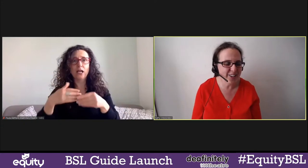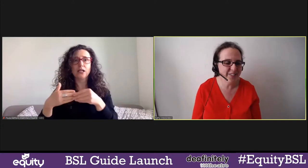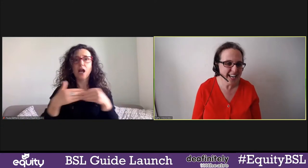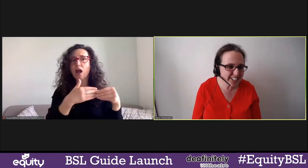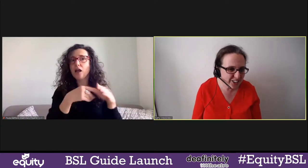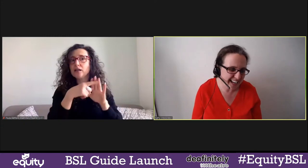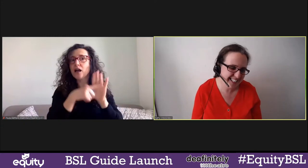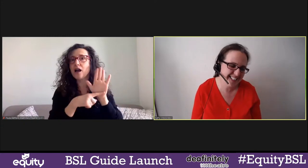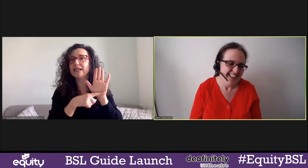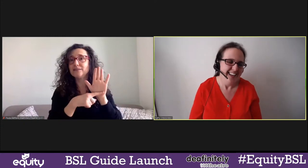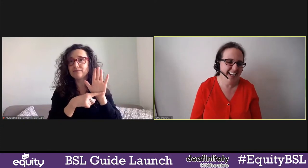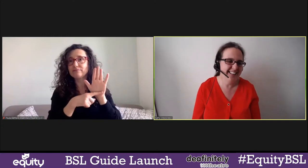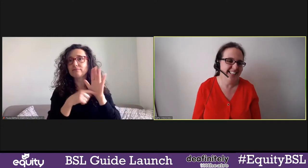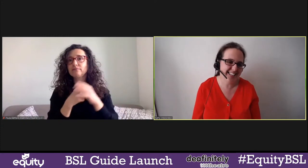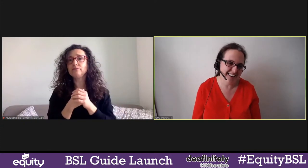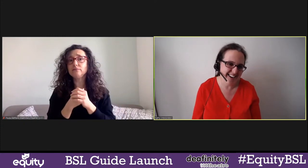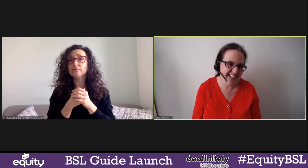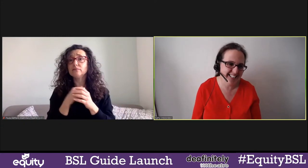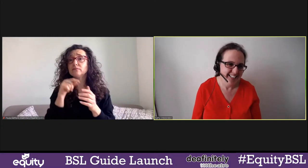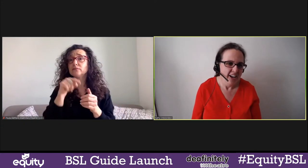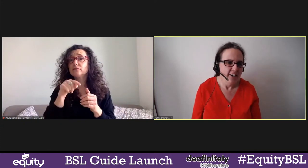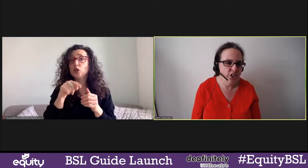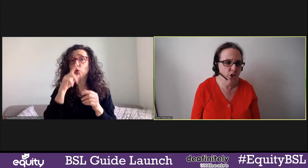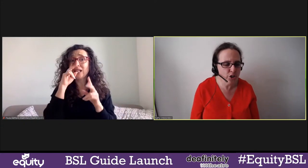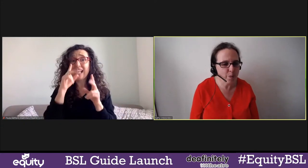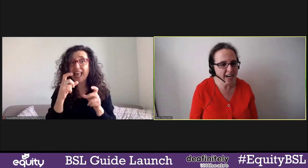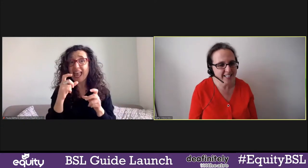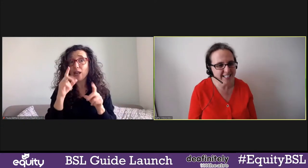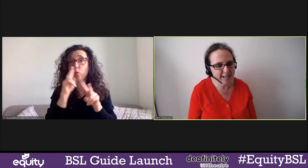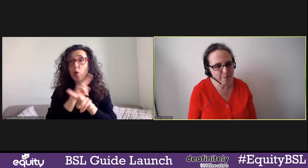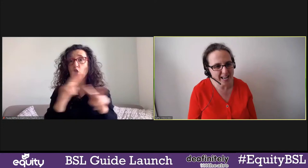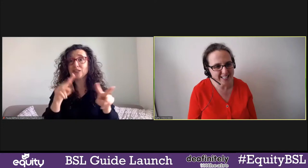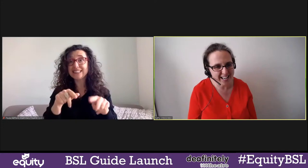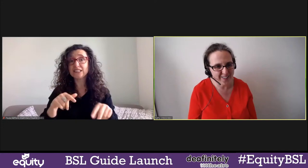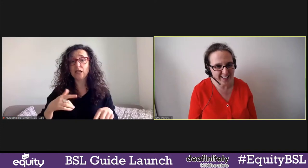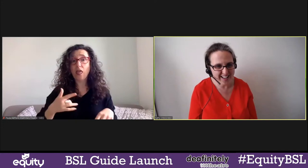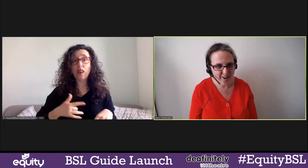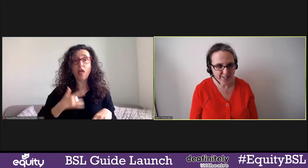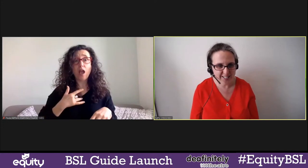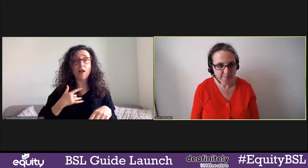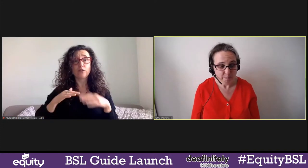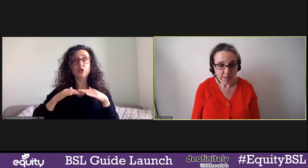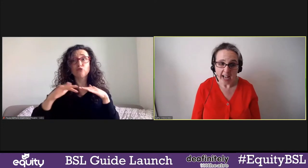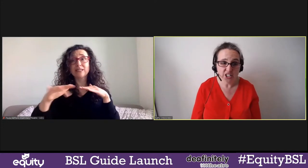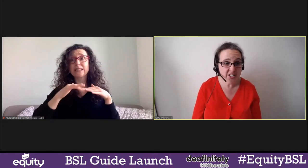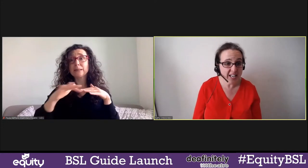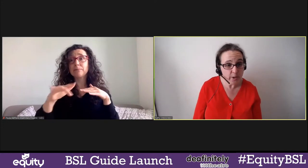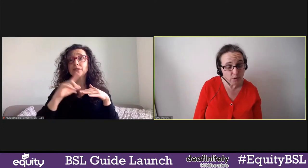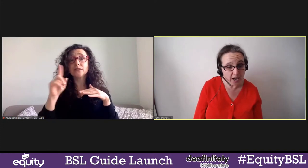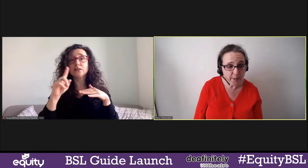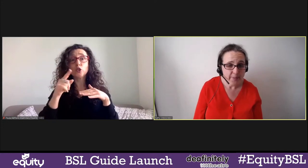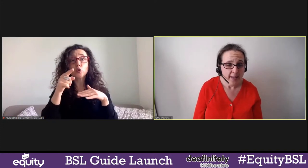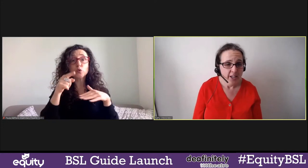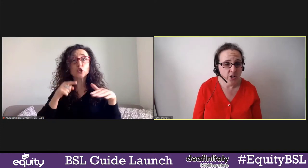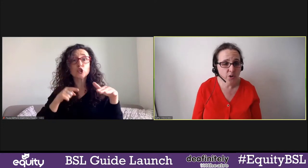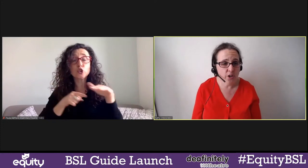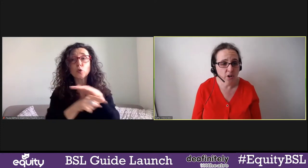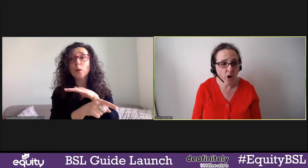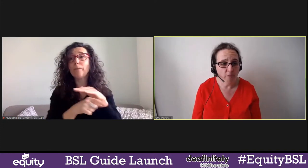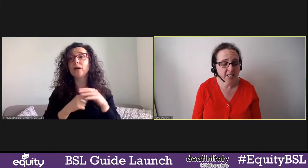of interest in this guide to good practice in BSL in the arts. And just to let you all know, you can obviously